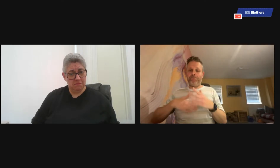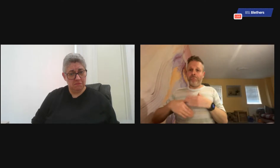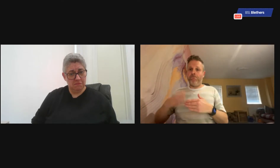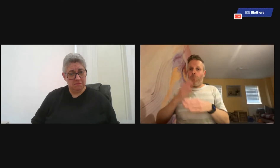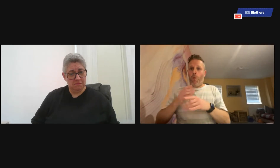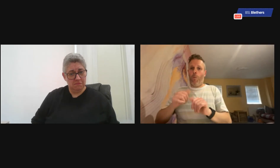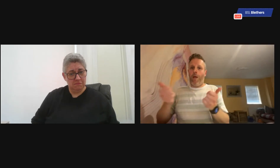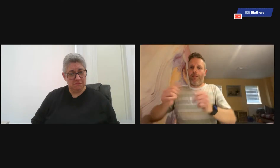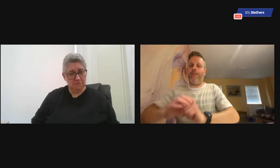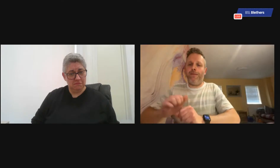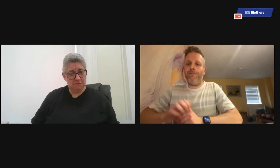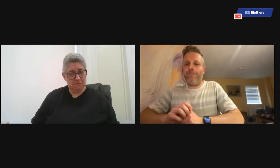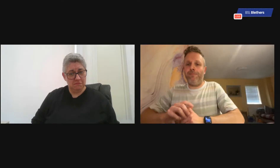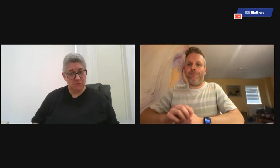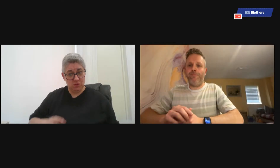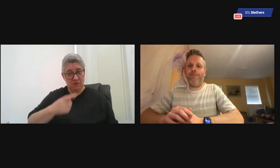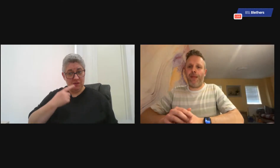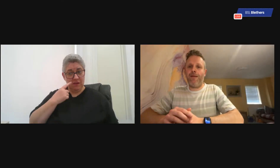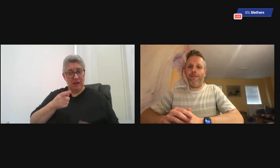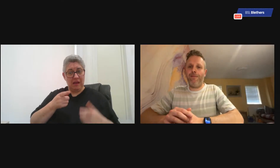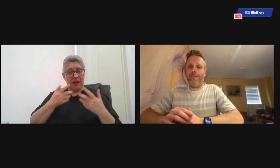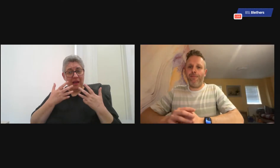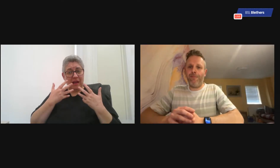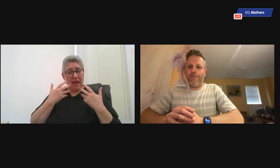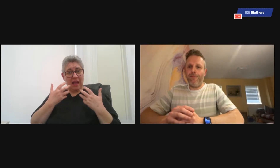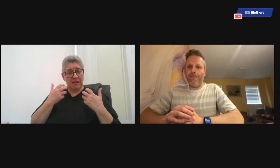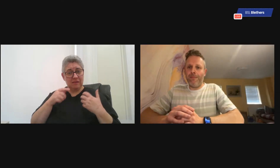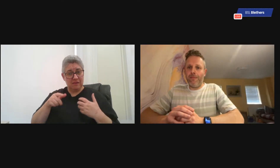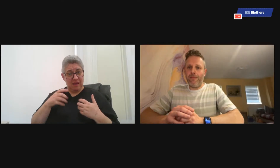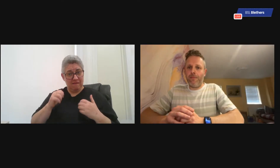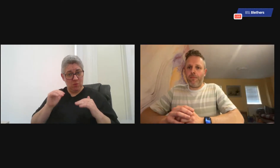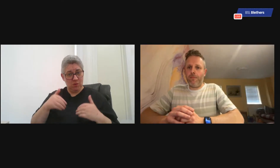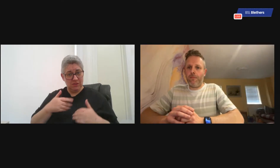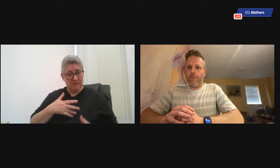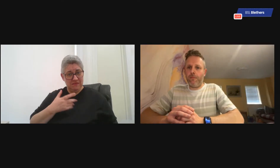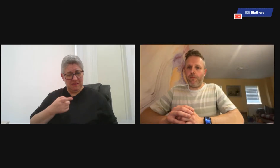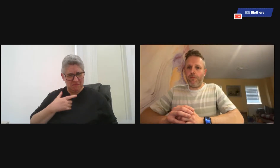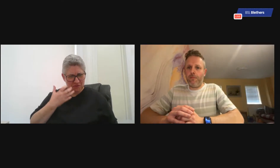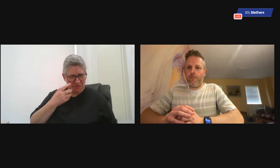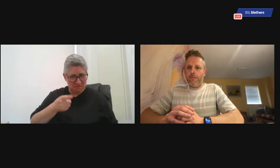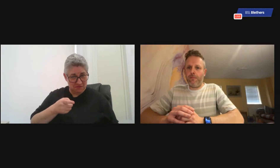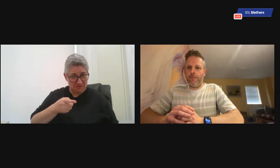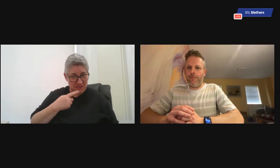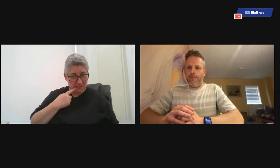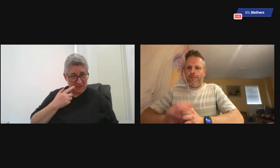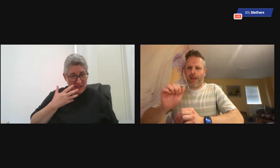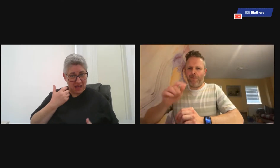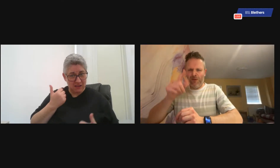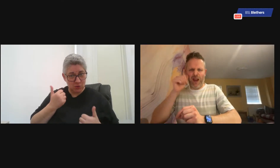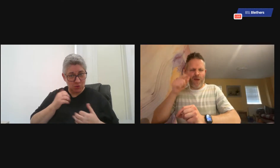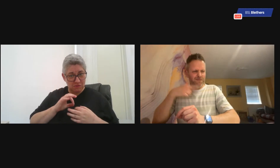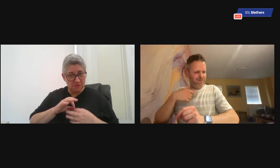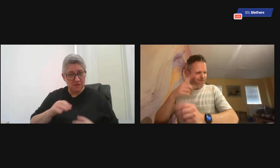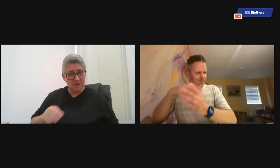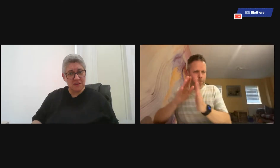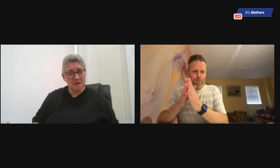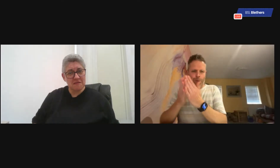was a good relationship with the cats. Their behaviour was really placid. It was good for the child.